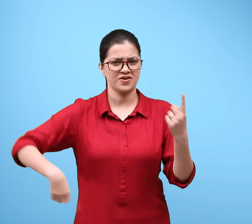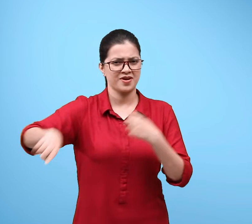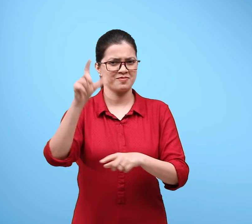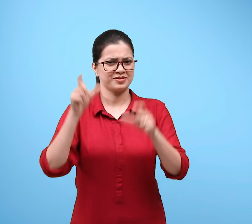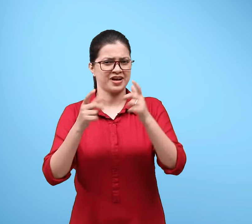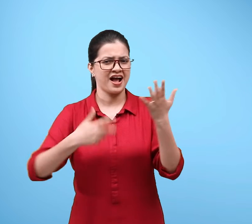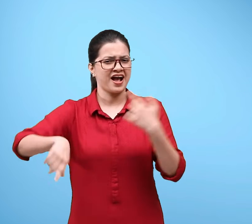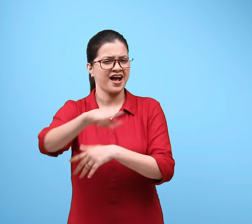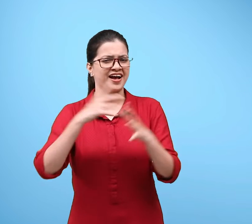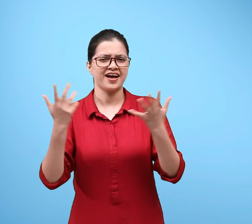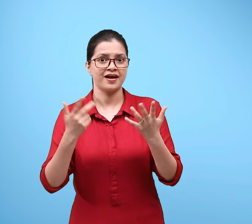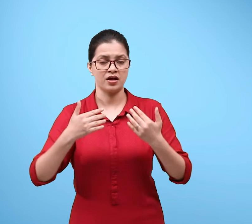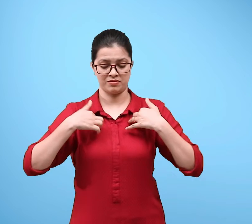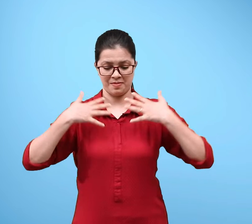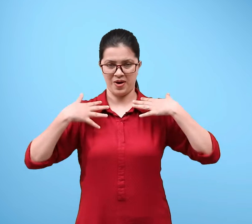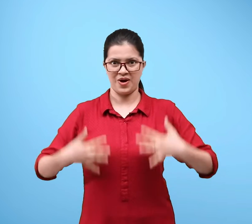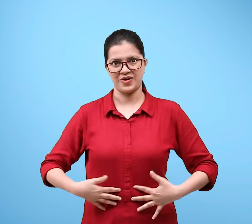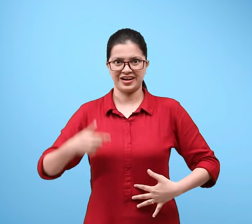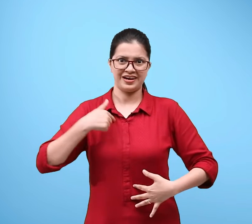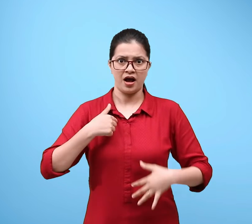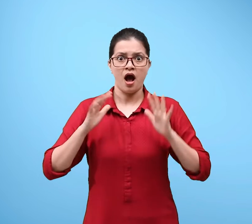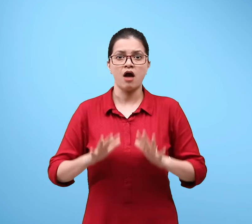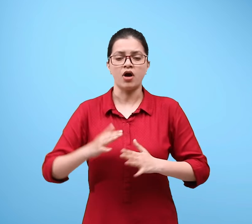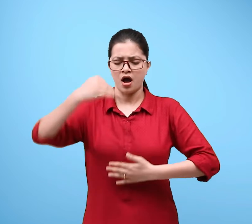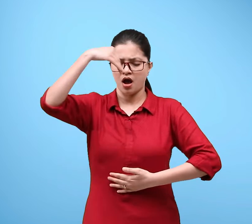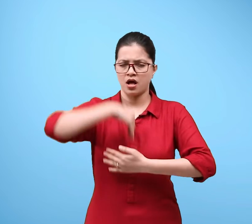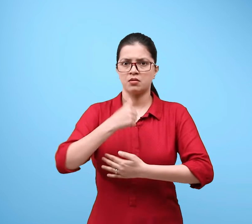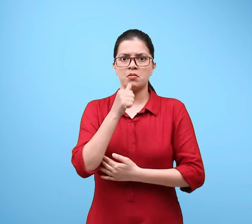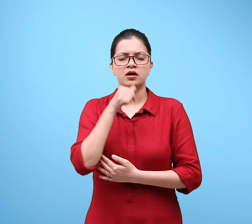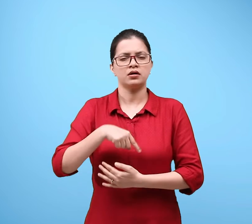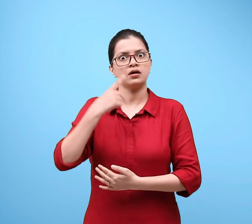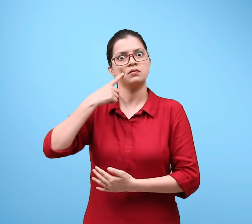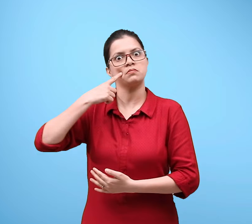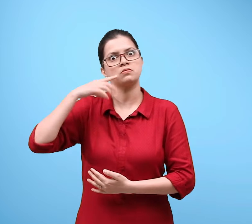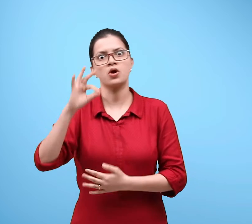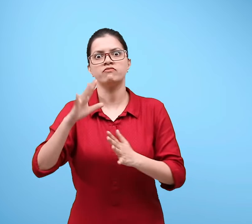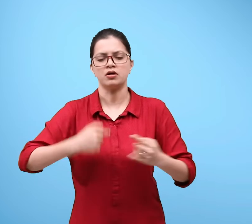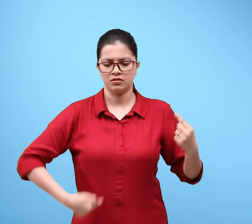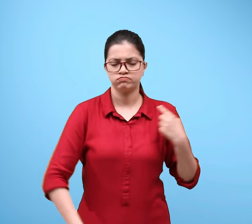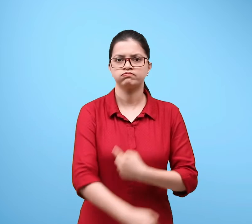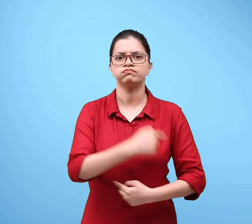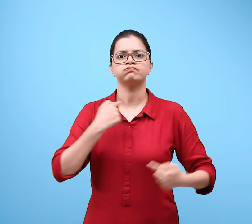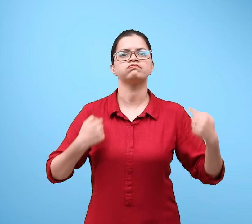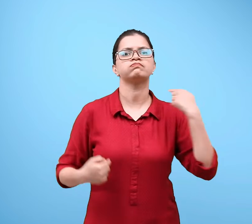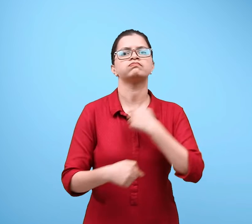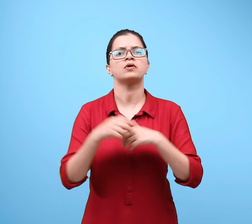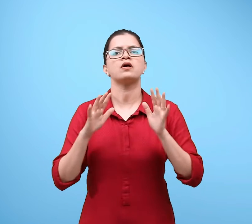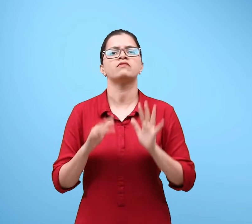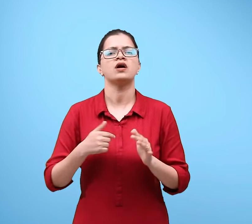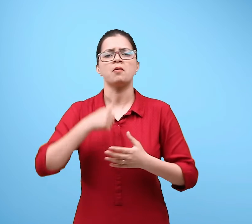Page 30. Water plays an important role in the functioning of our body because it can dissolve